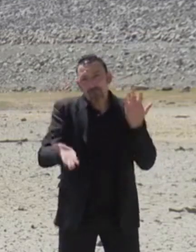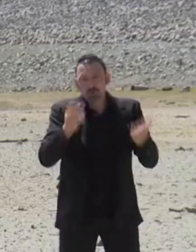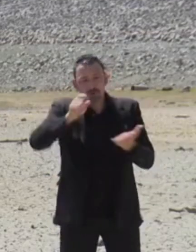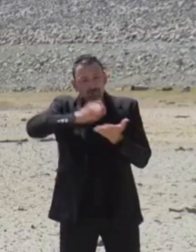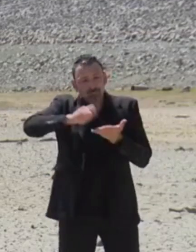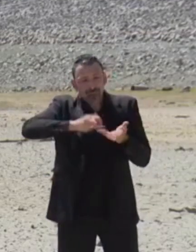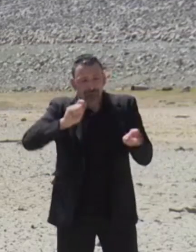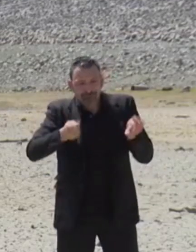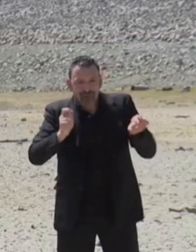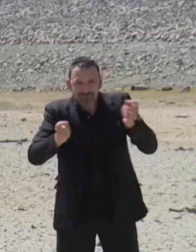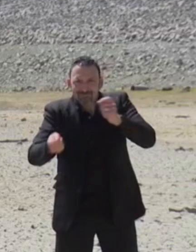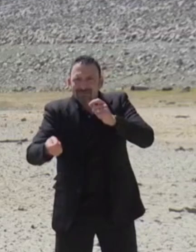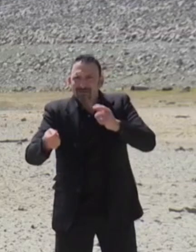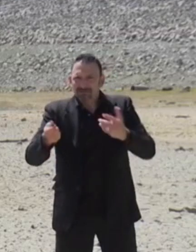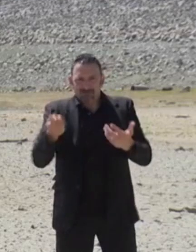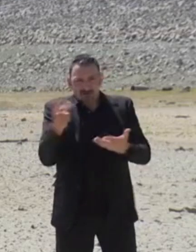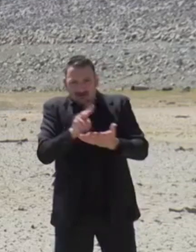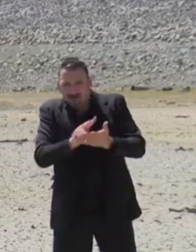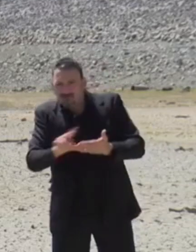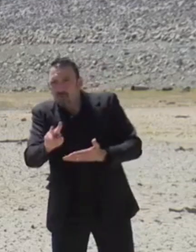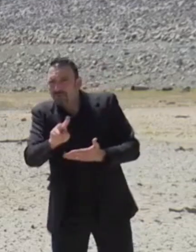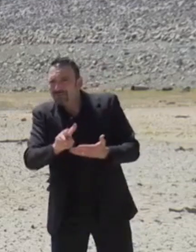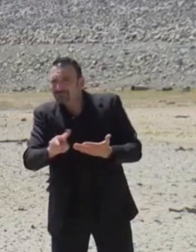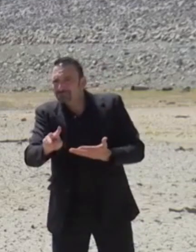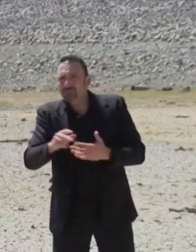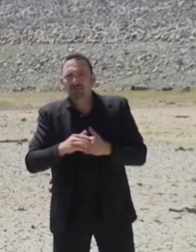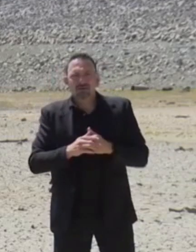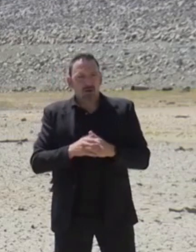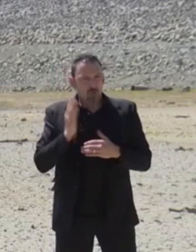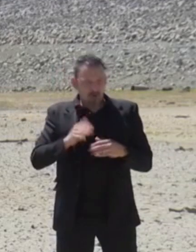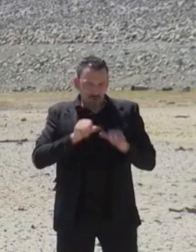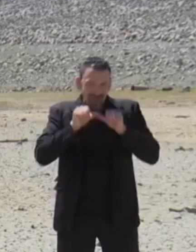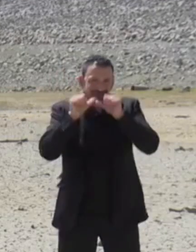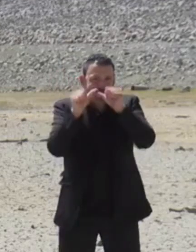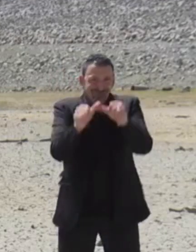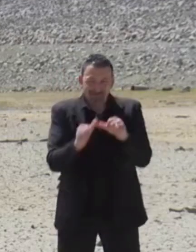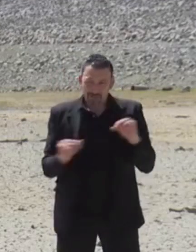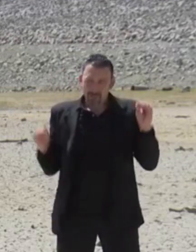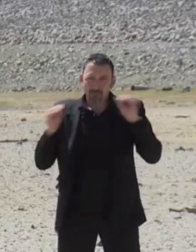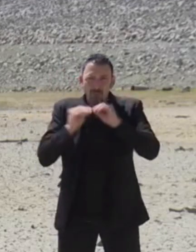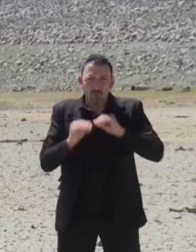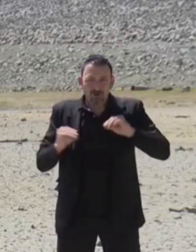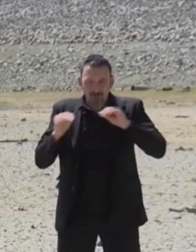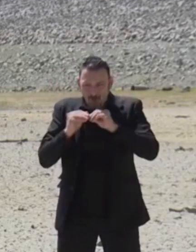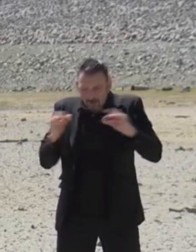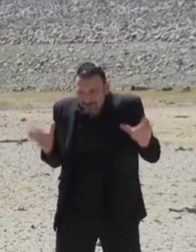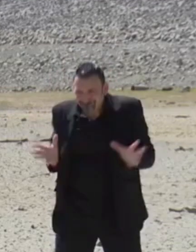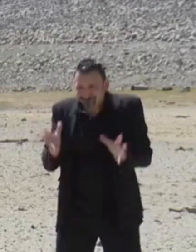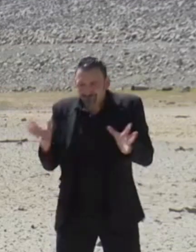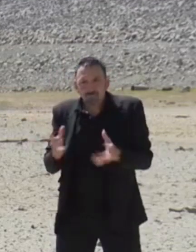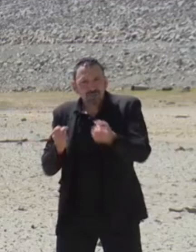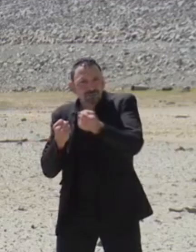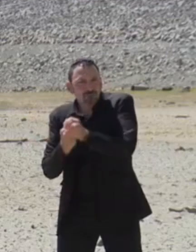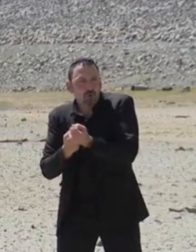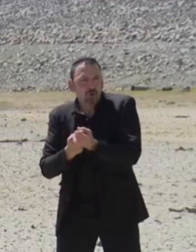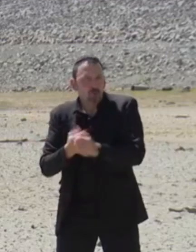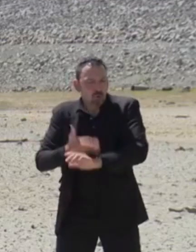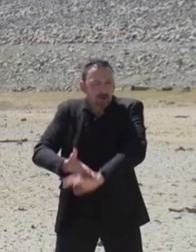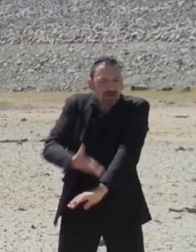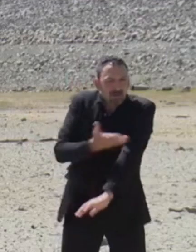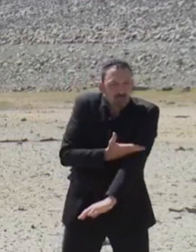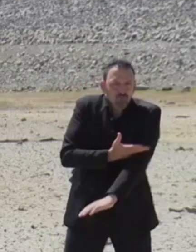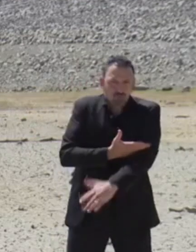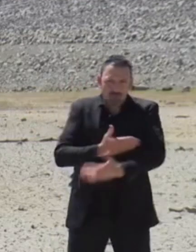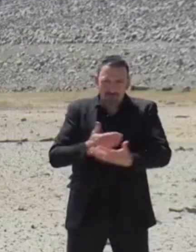a few weeks away, we will be putting substantial resources to continue to advance the cause of